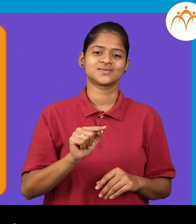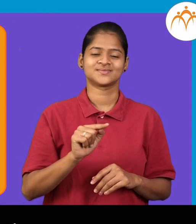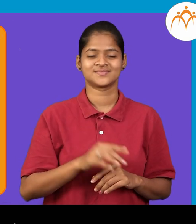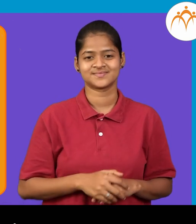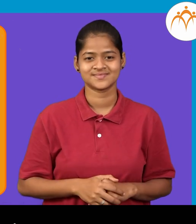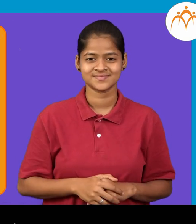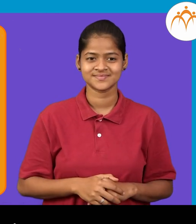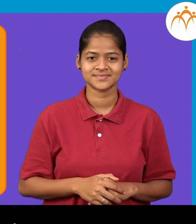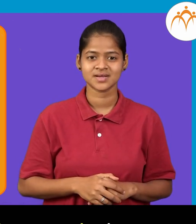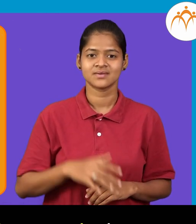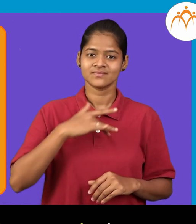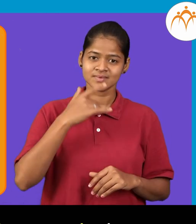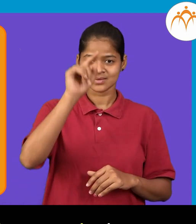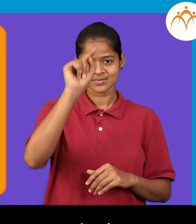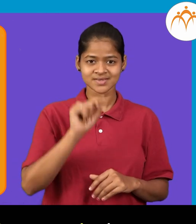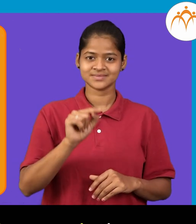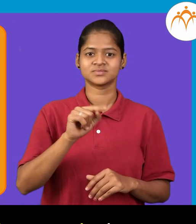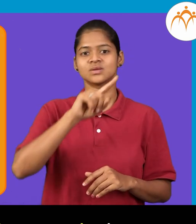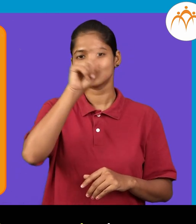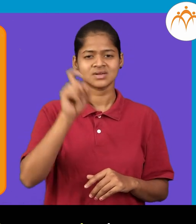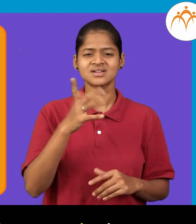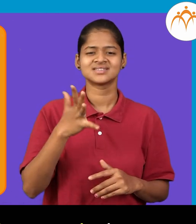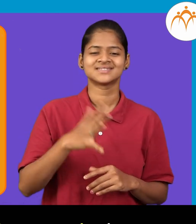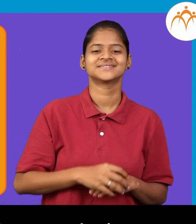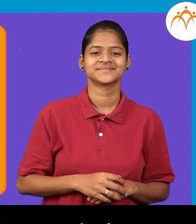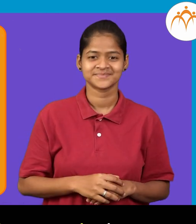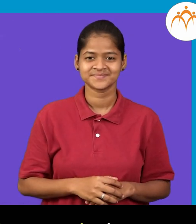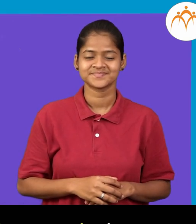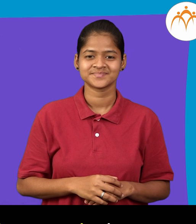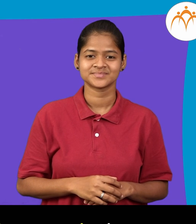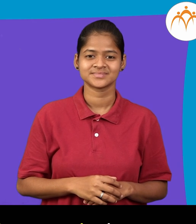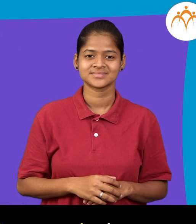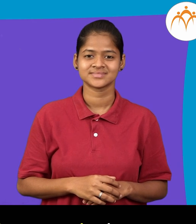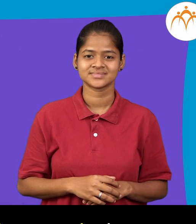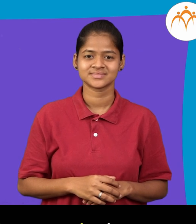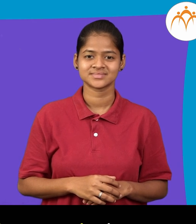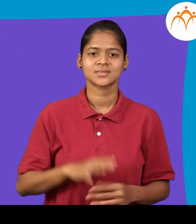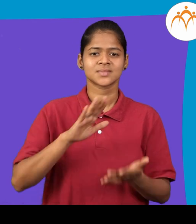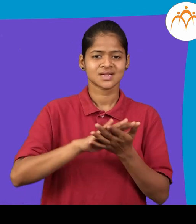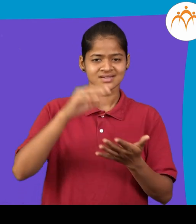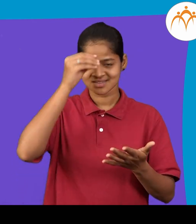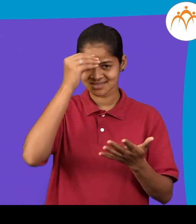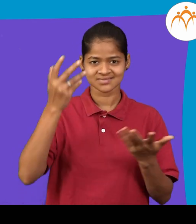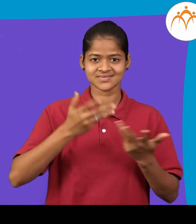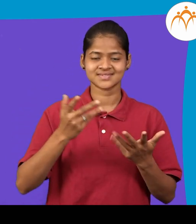questions. So, there is no question mark there. What did we learn?